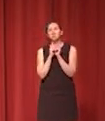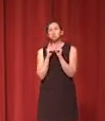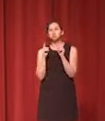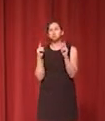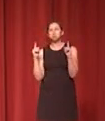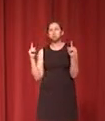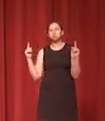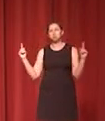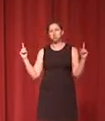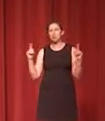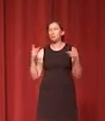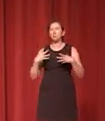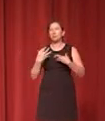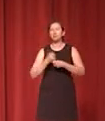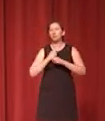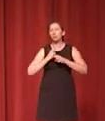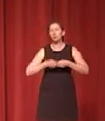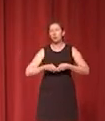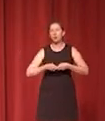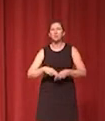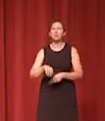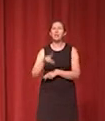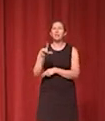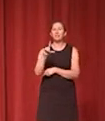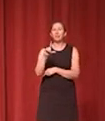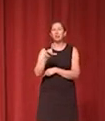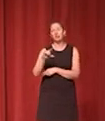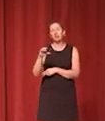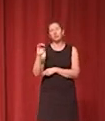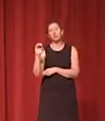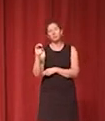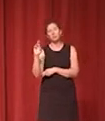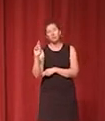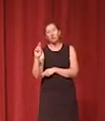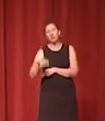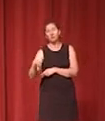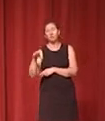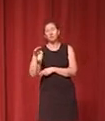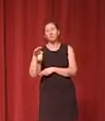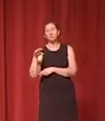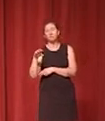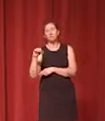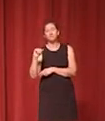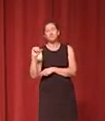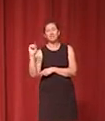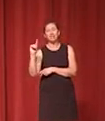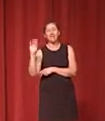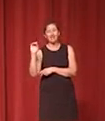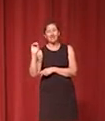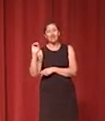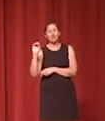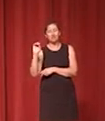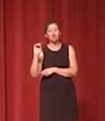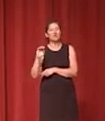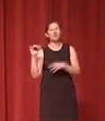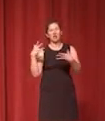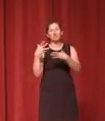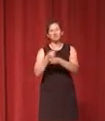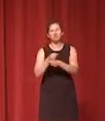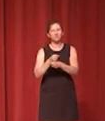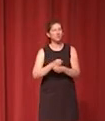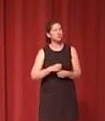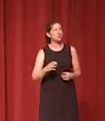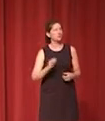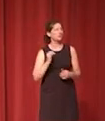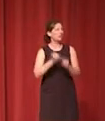they call it late. So limbic predominant age associated TDP-43 encephalopathy. And so that's on your